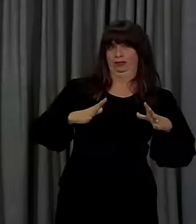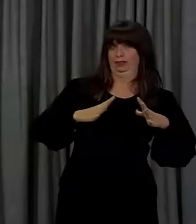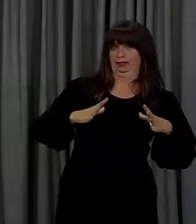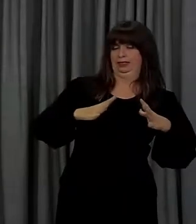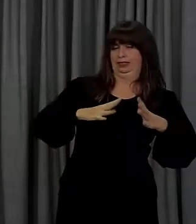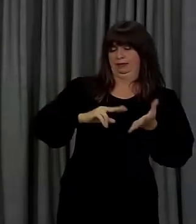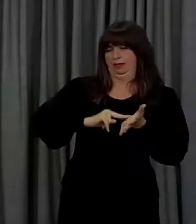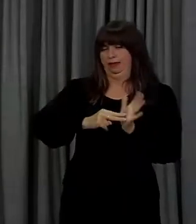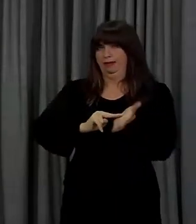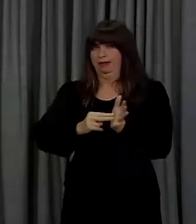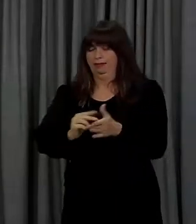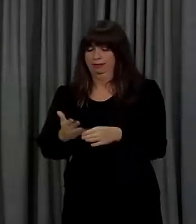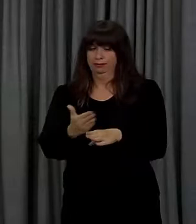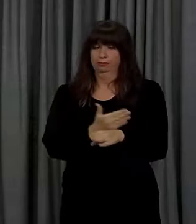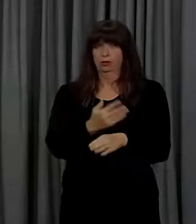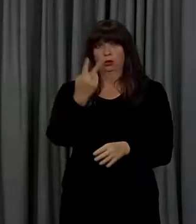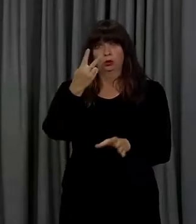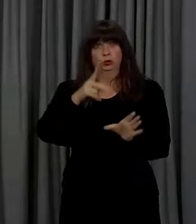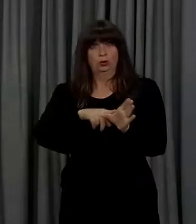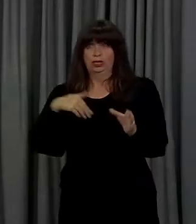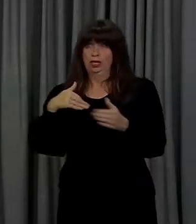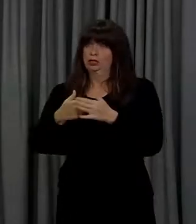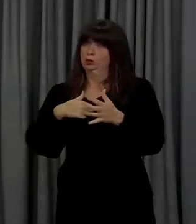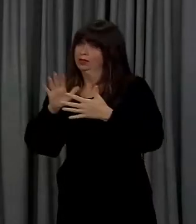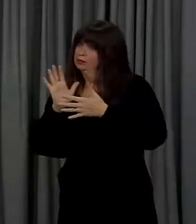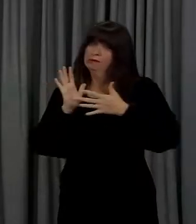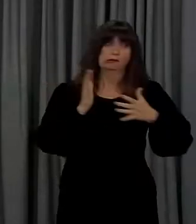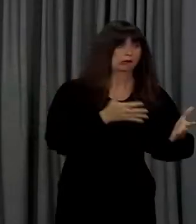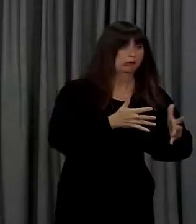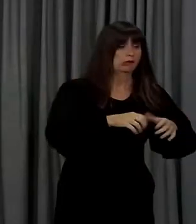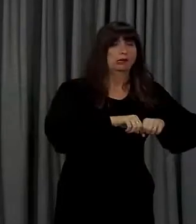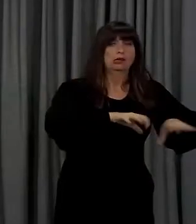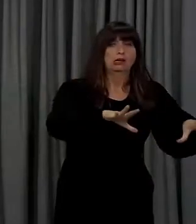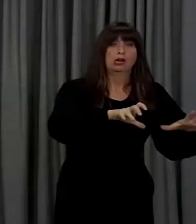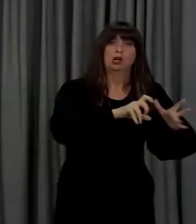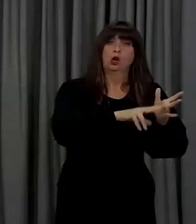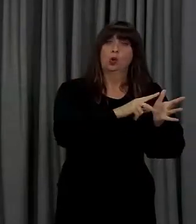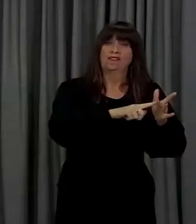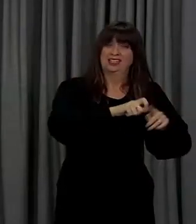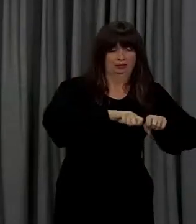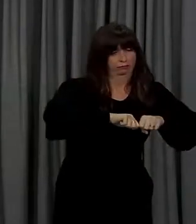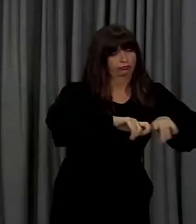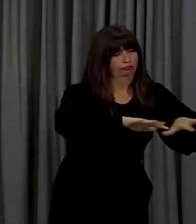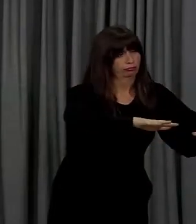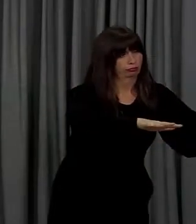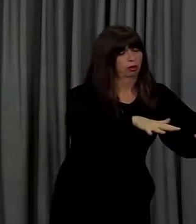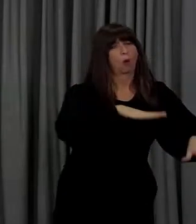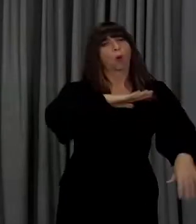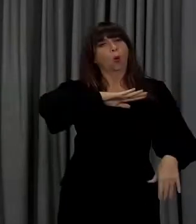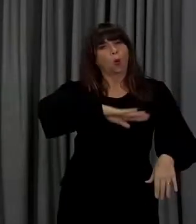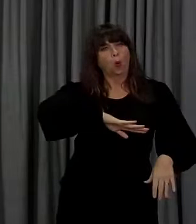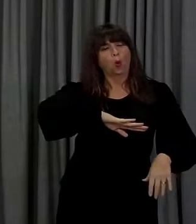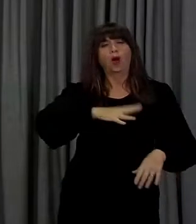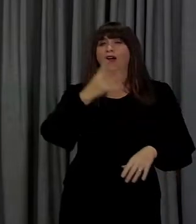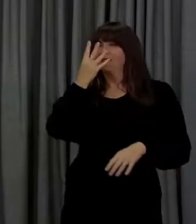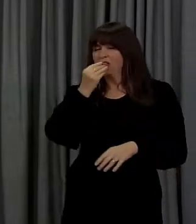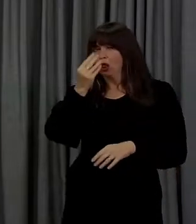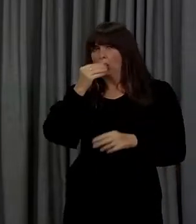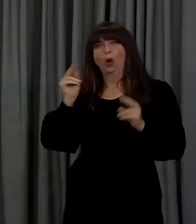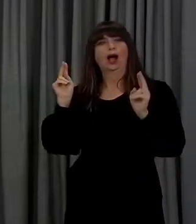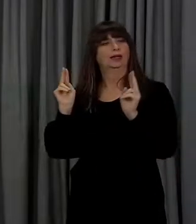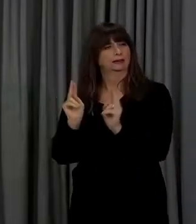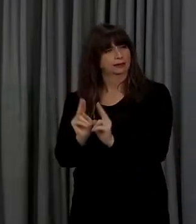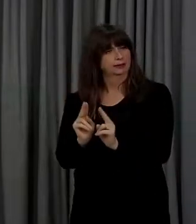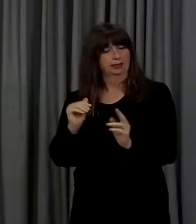years, while we've been busy responding to the pandemic, we've thankfully seen lower levels of the flu